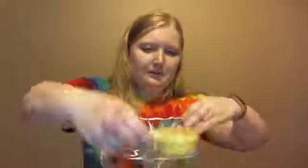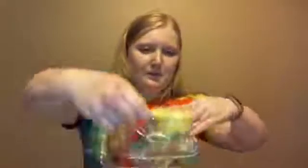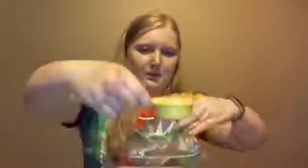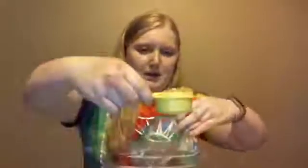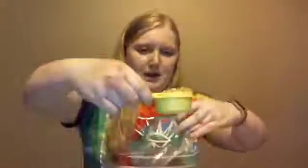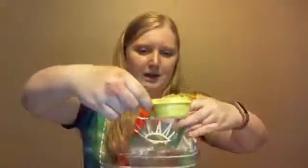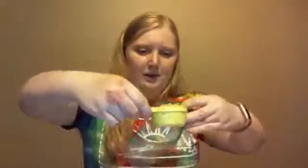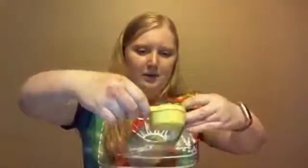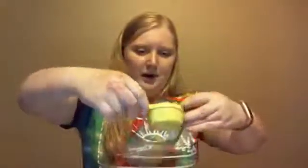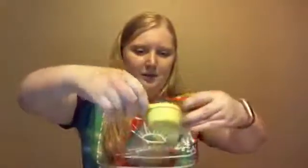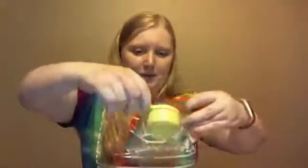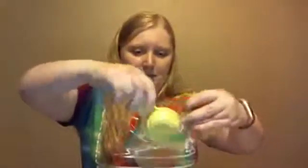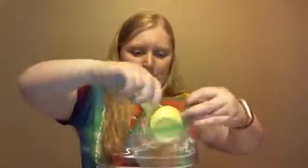So yellow popcorn.